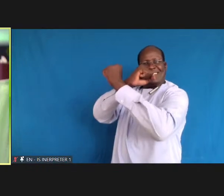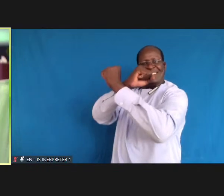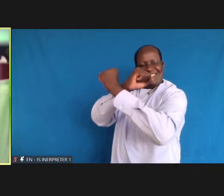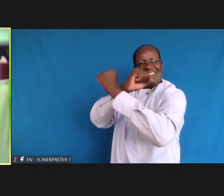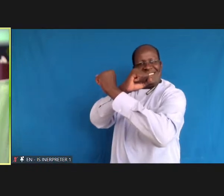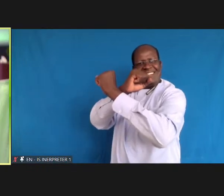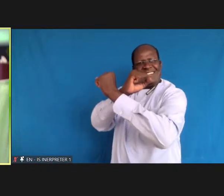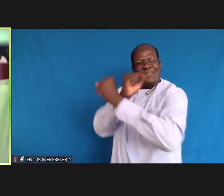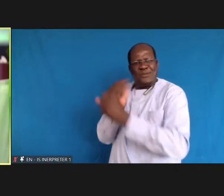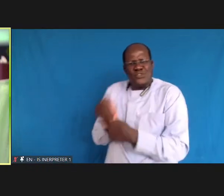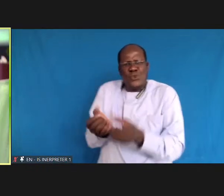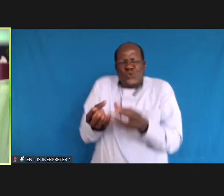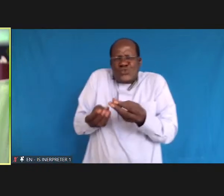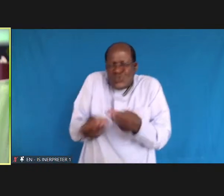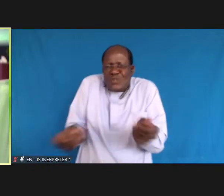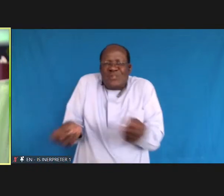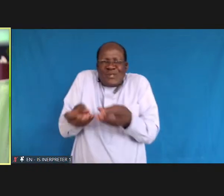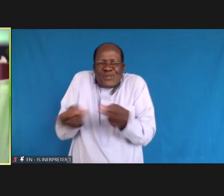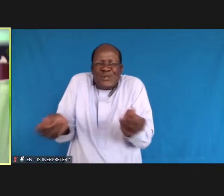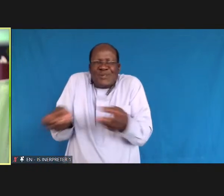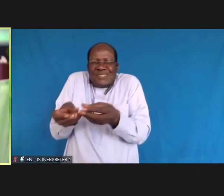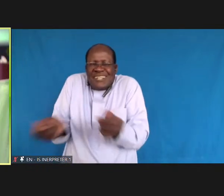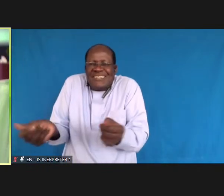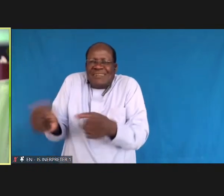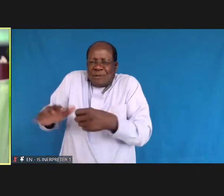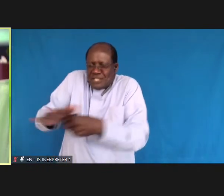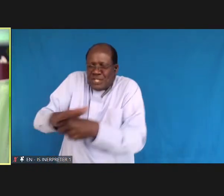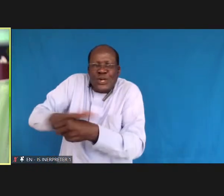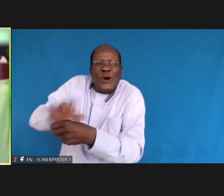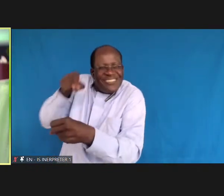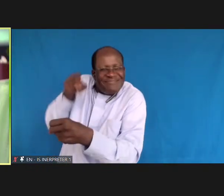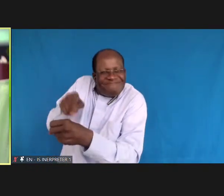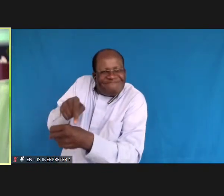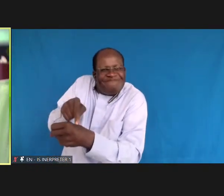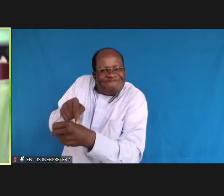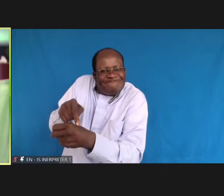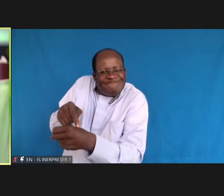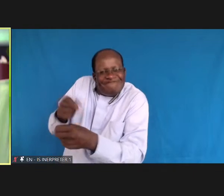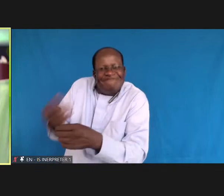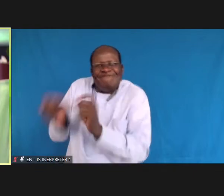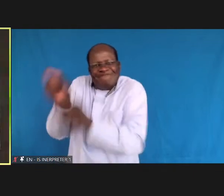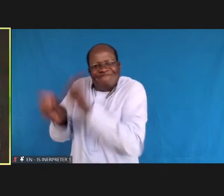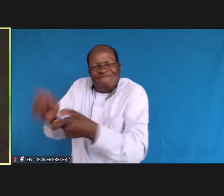should encourage local solutions also. It's not one